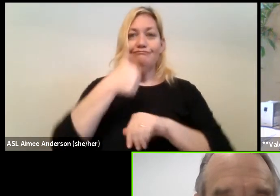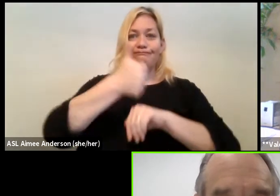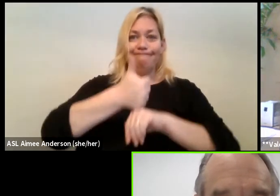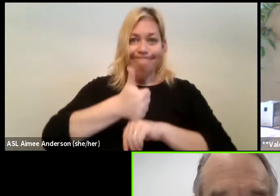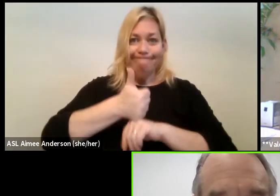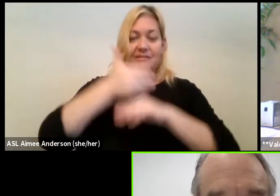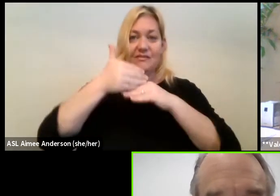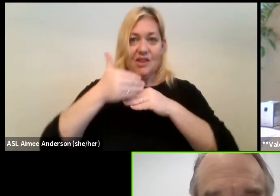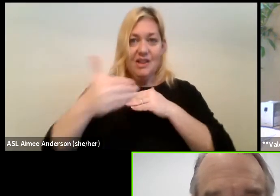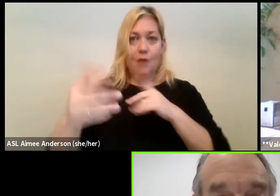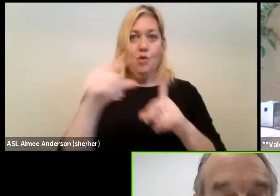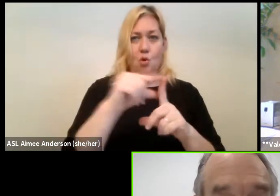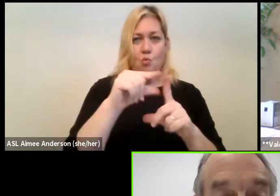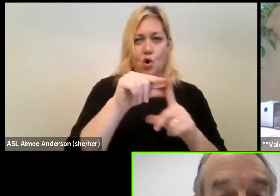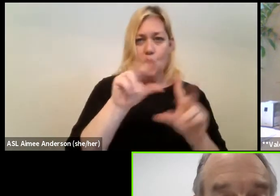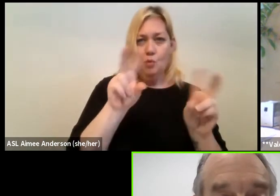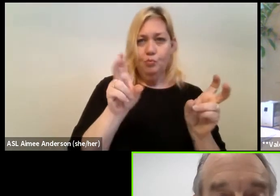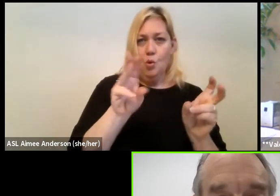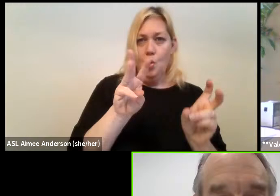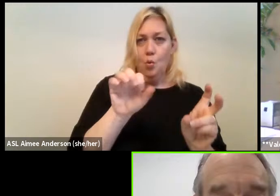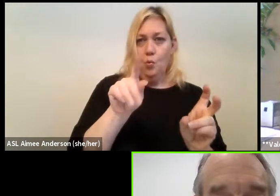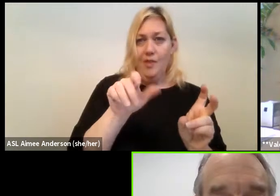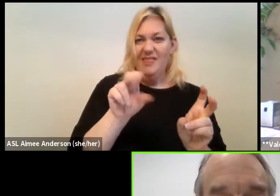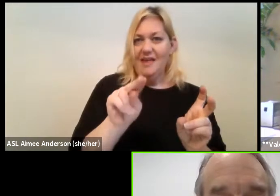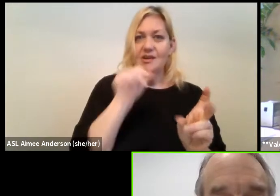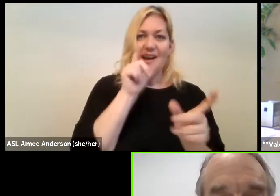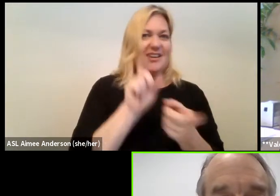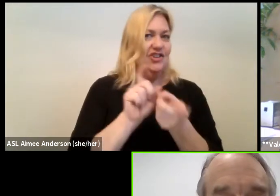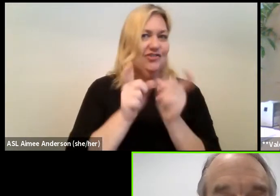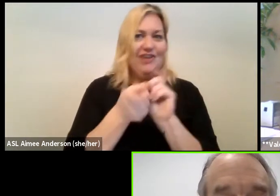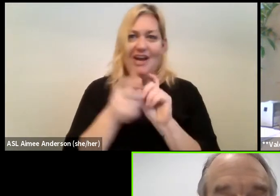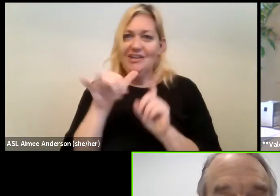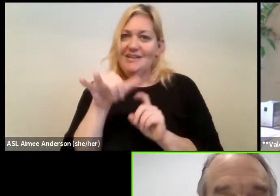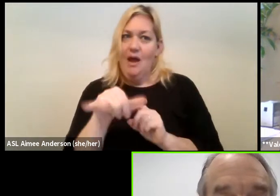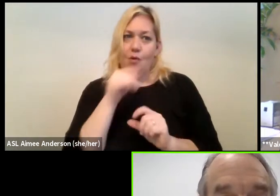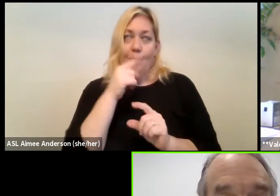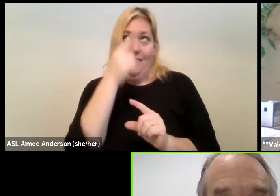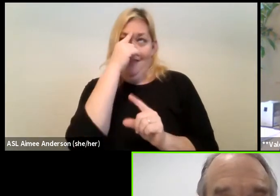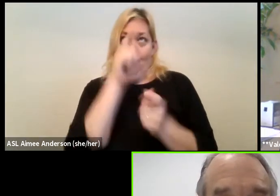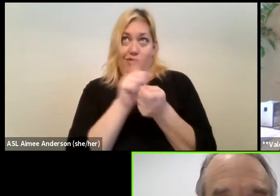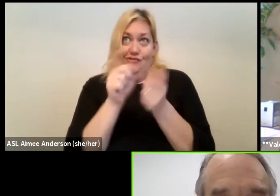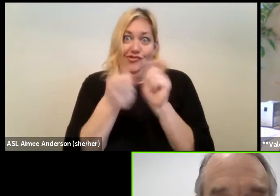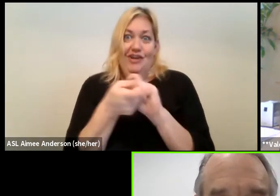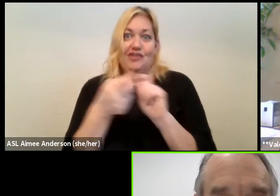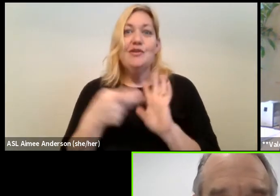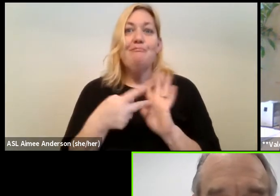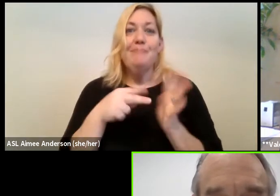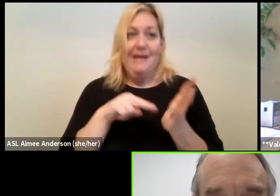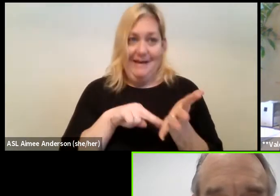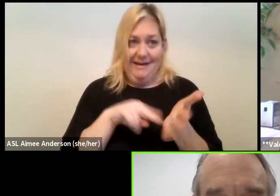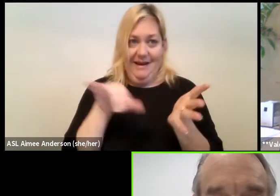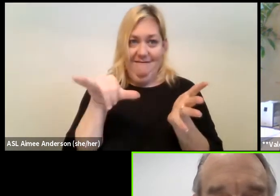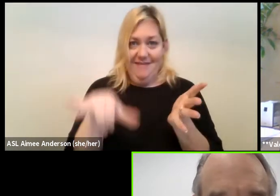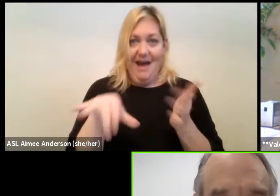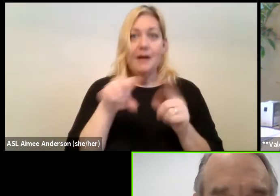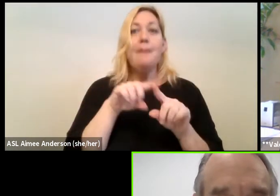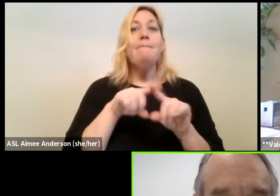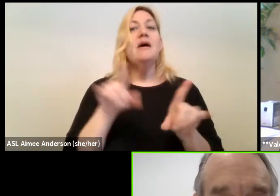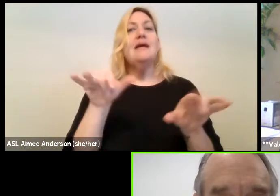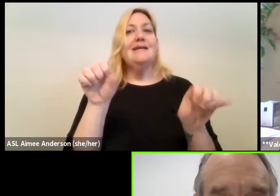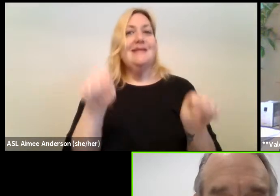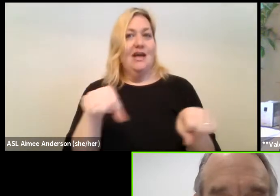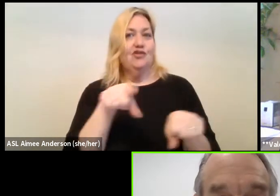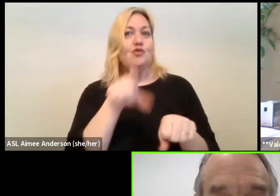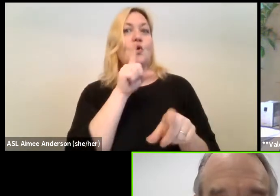with that word within. And so we weren't going to change that because we didn't want anyone to think we were changing the meaning of that. But yes, you